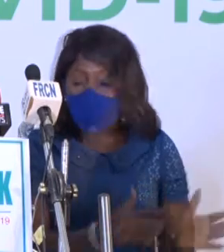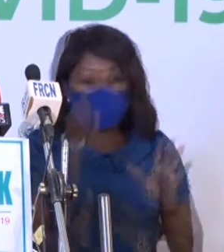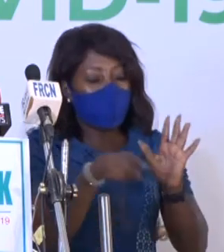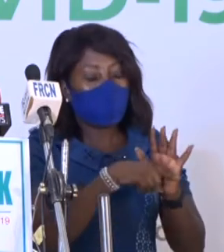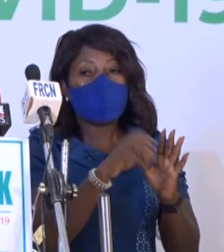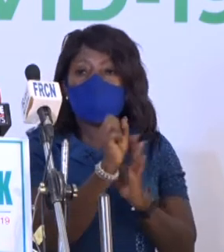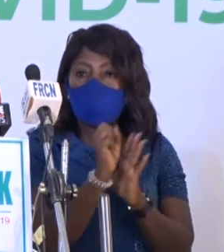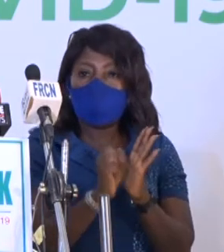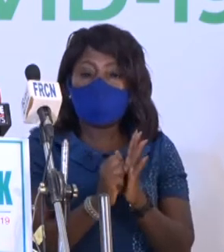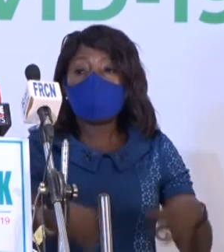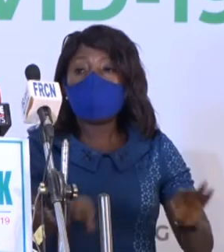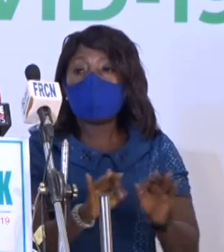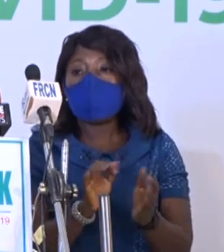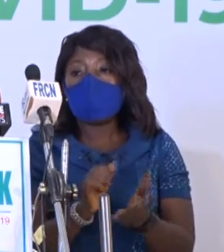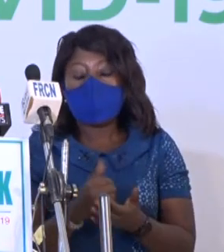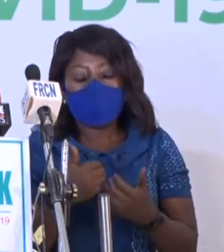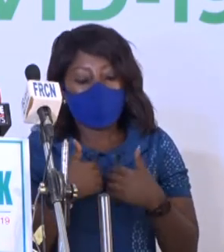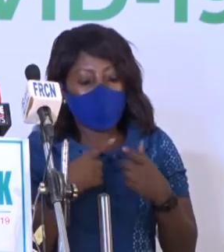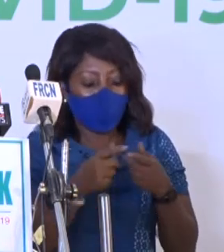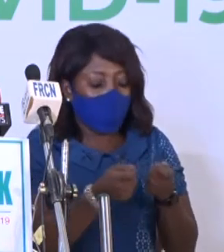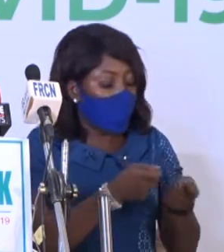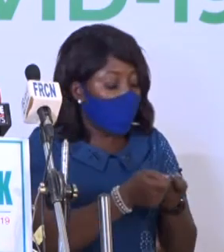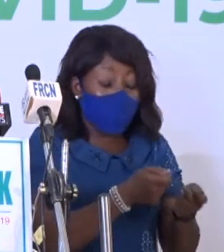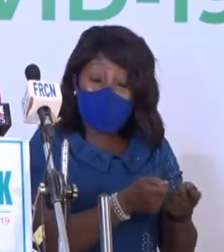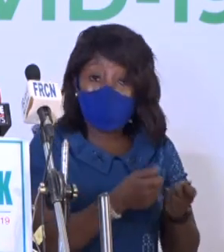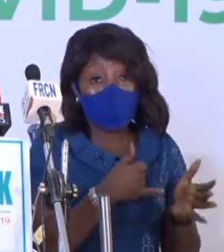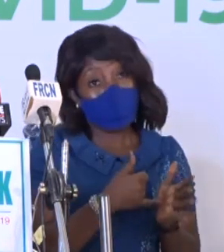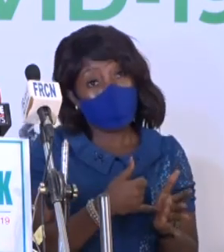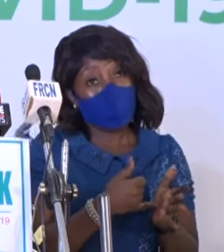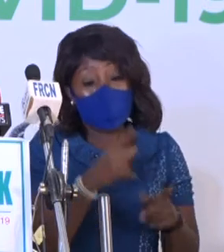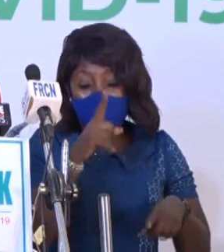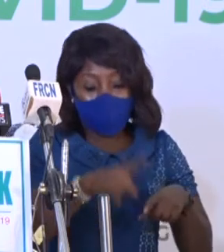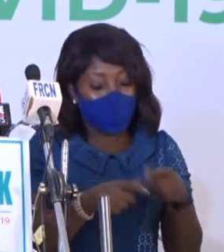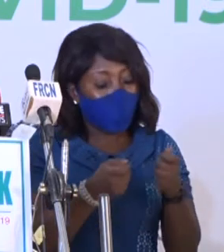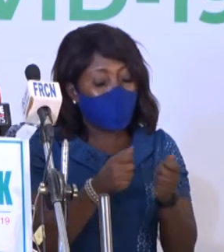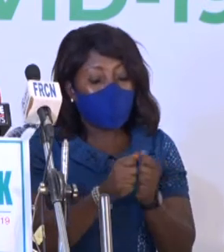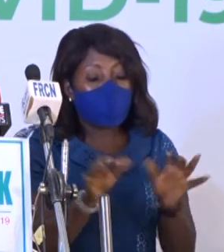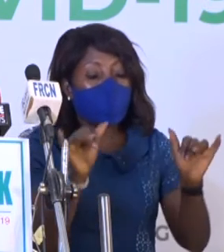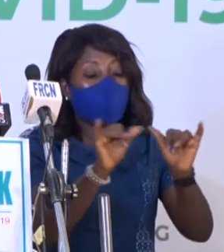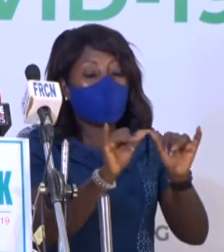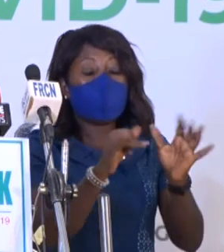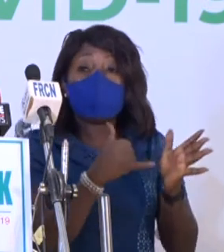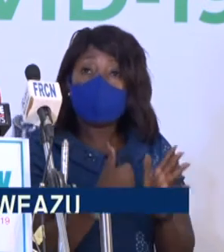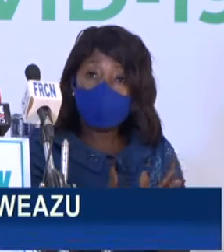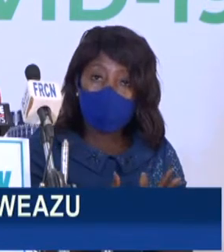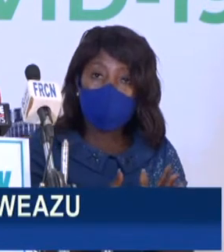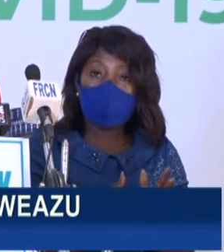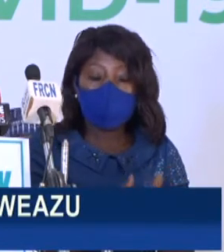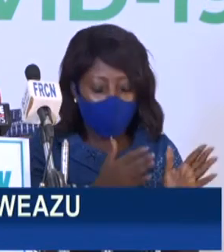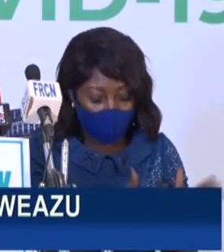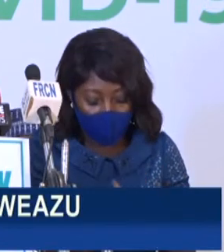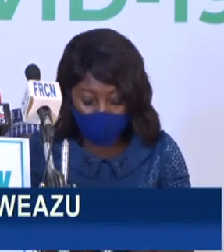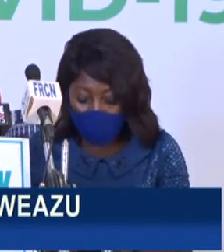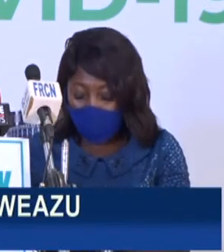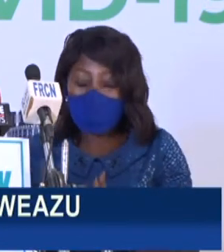gatherings. It's very important. You can't manage what you don't measure. The only way we can manage this outbreak, plan for